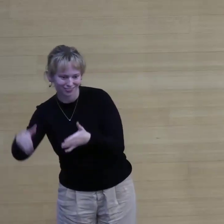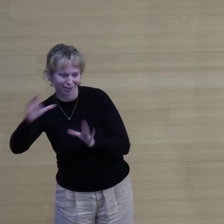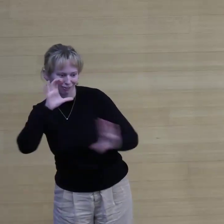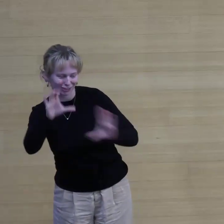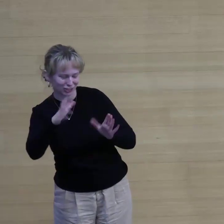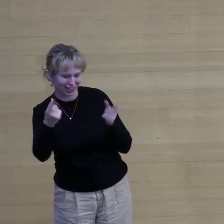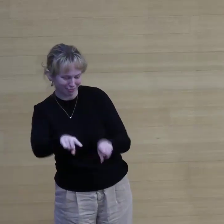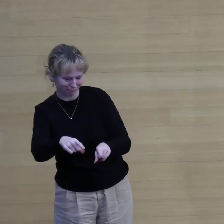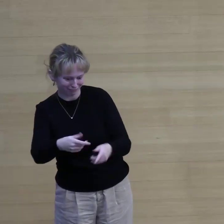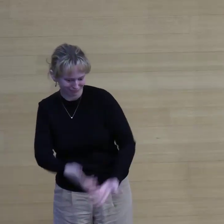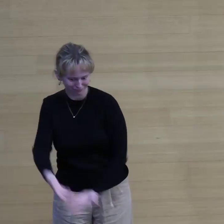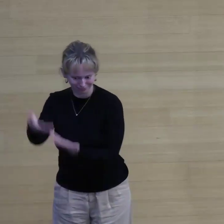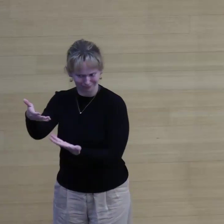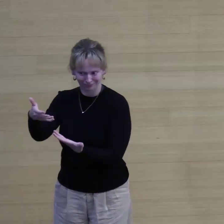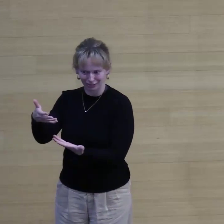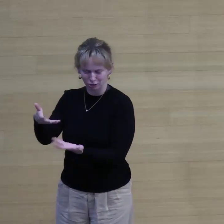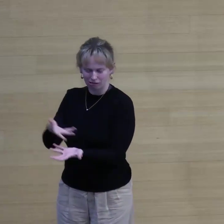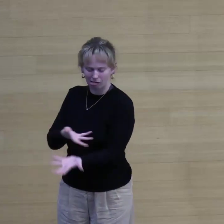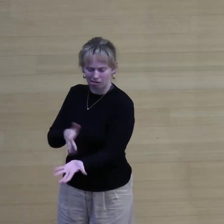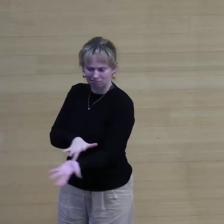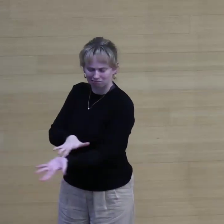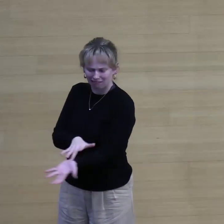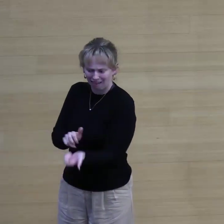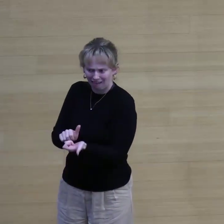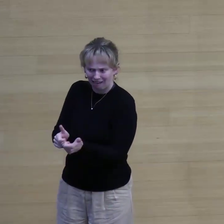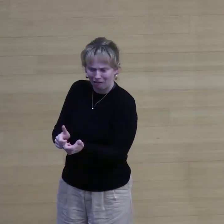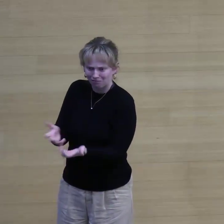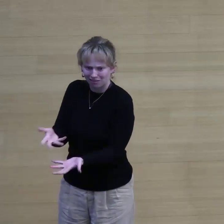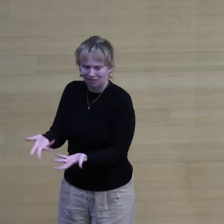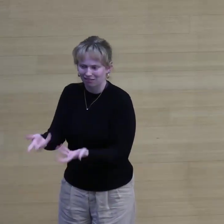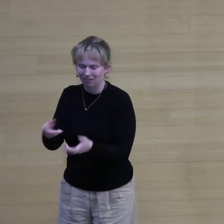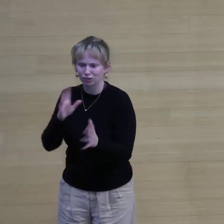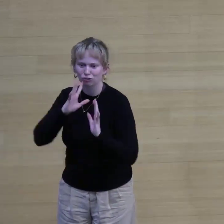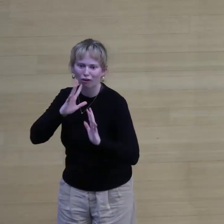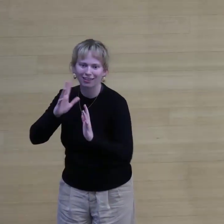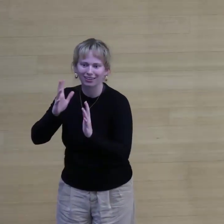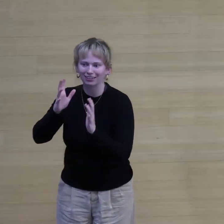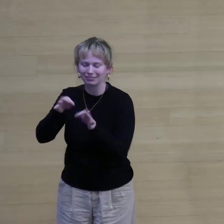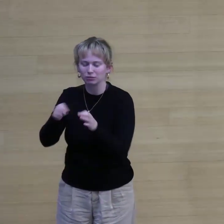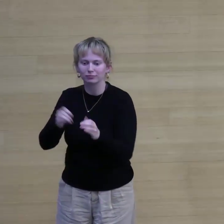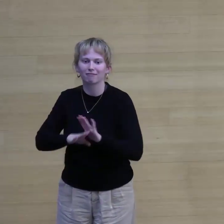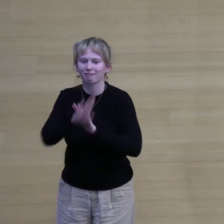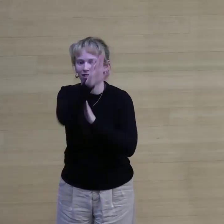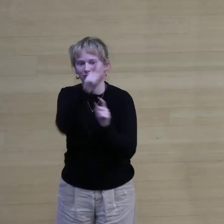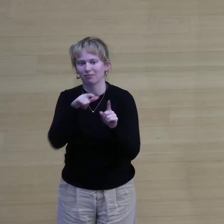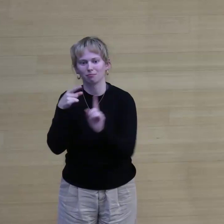where you're gauging those cues, you're talking, and it just grows from there.